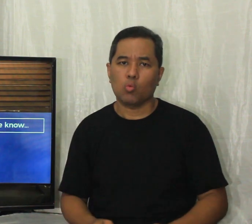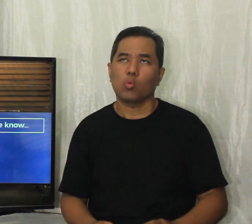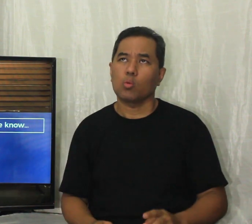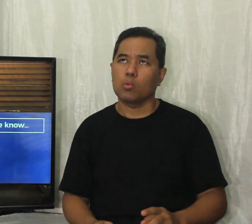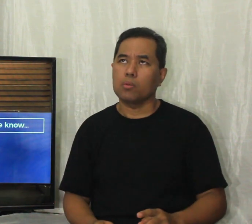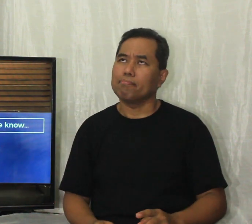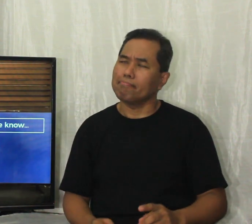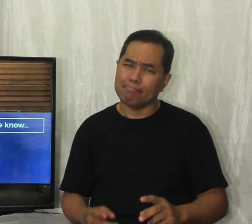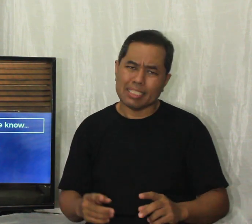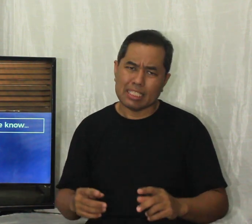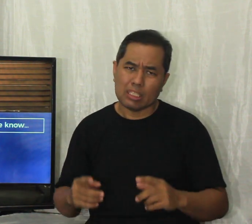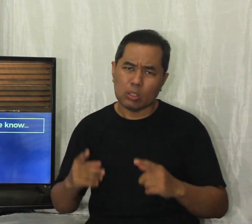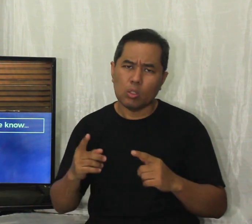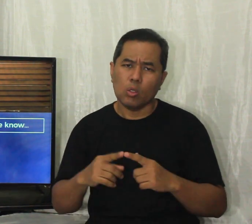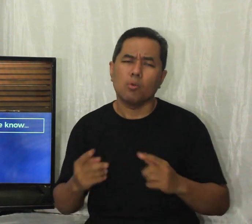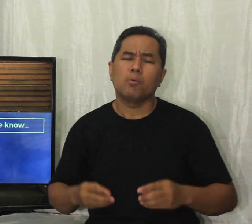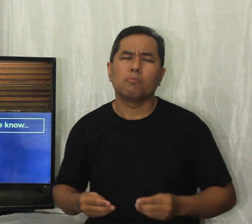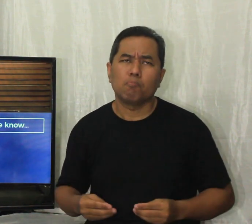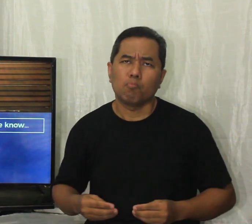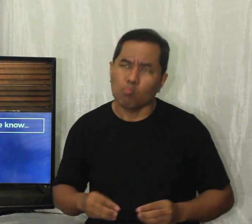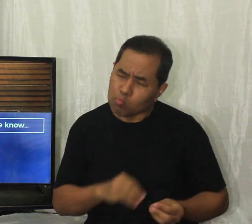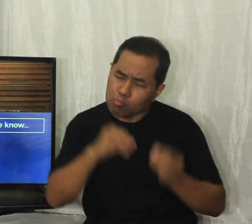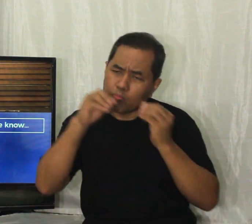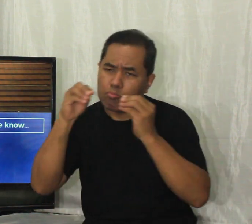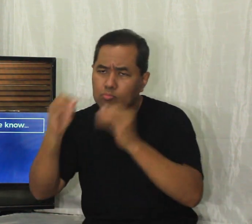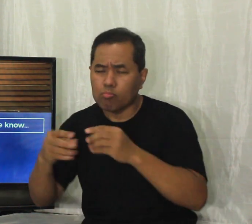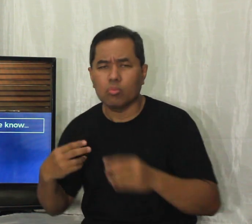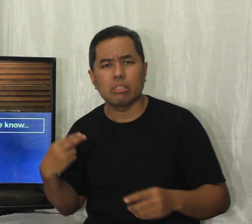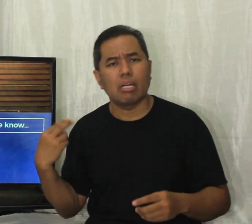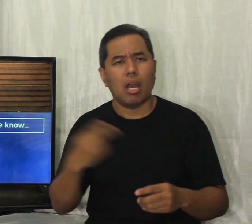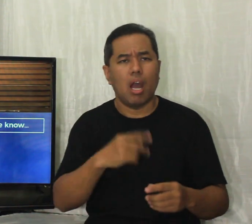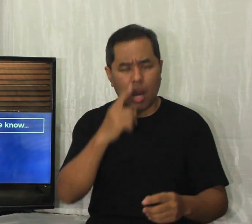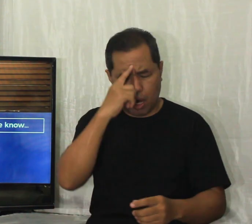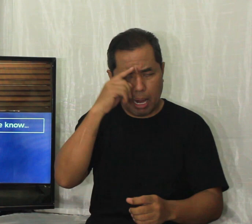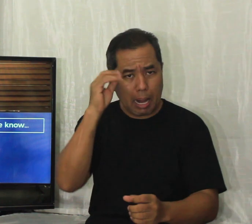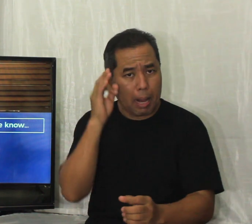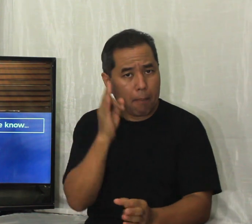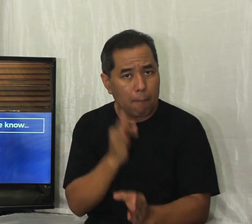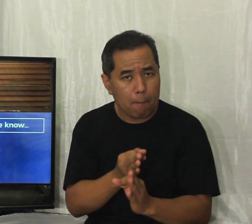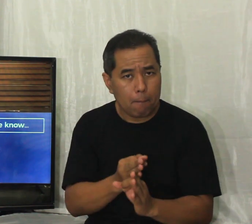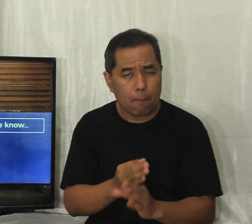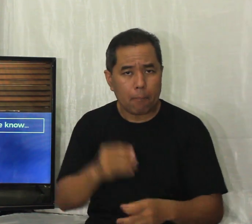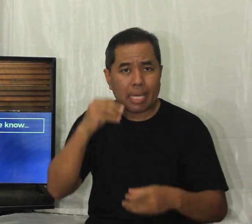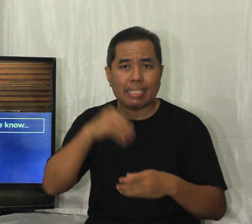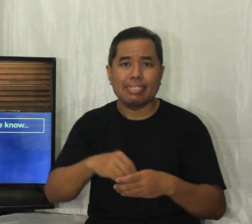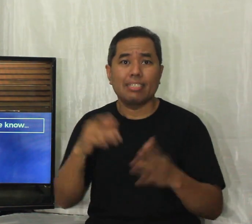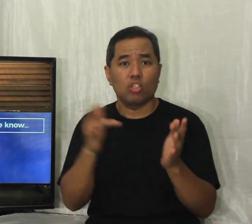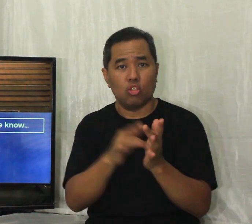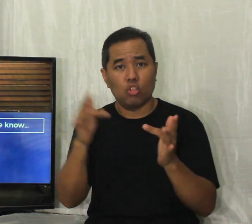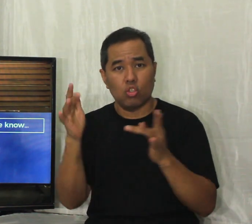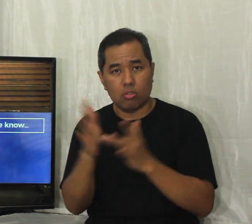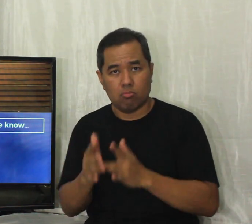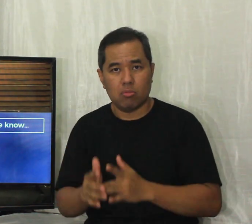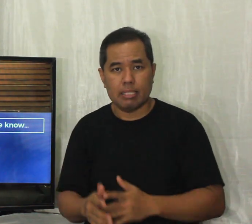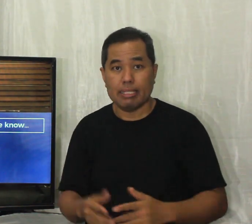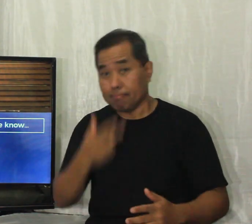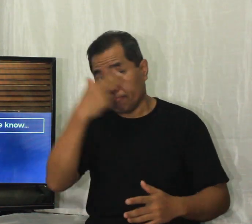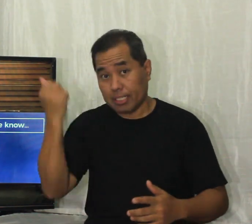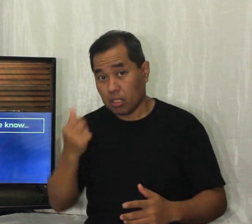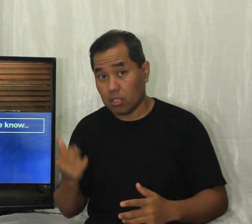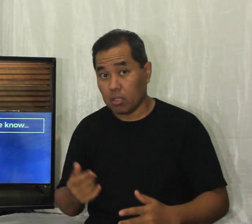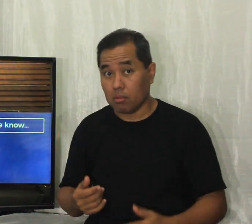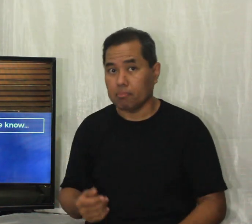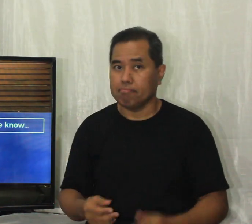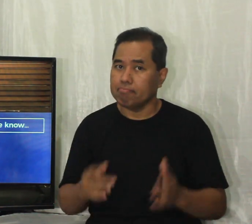to put our faith and trust in Him. He said, you know, the only way to the Father is through me. I am the way, the truth, and the life. No one can go to the